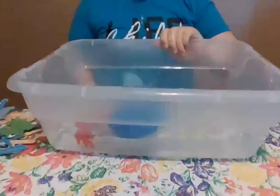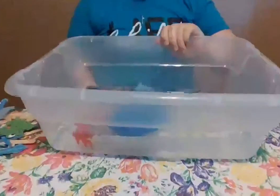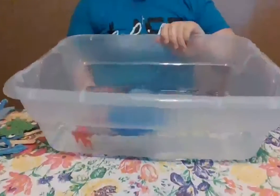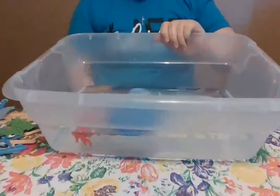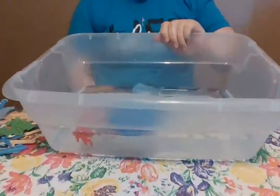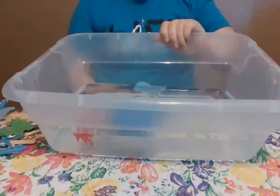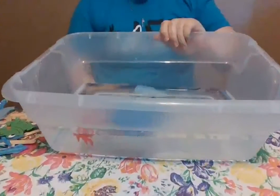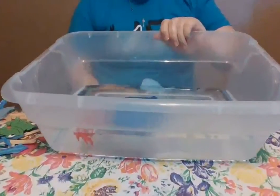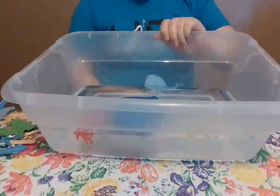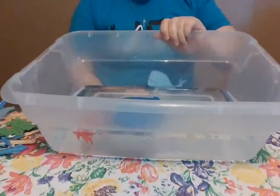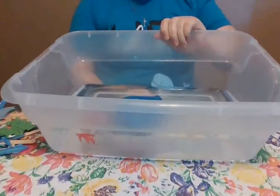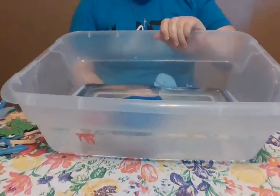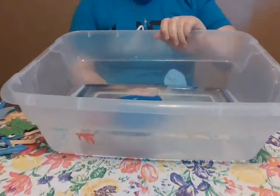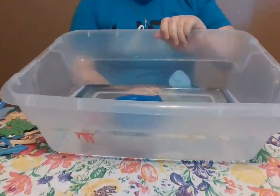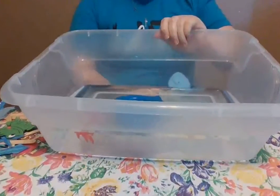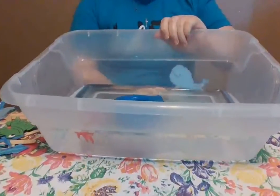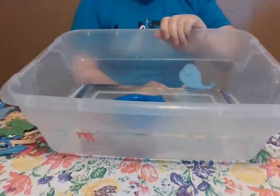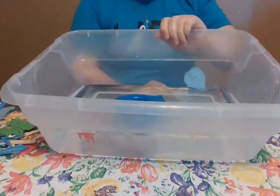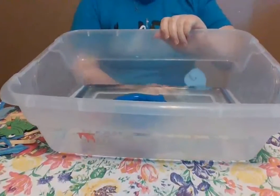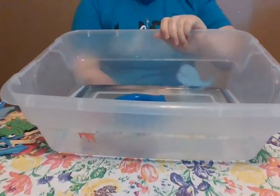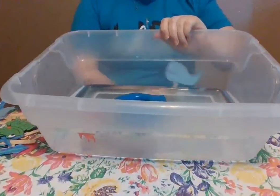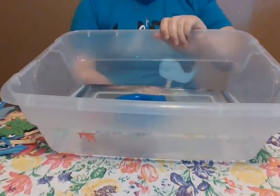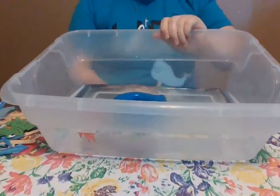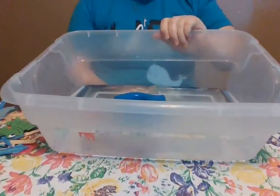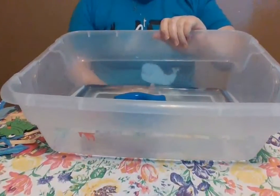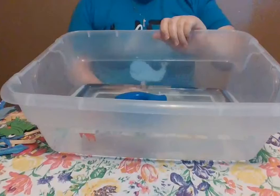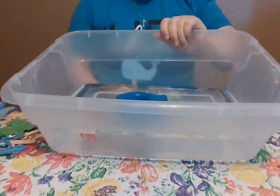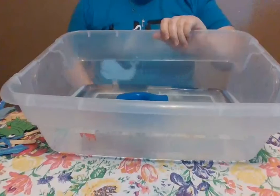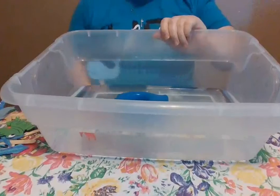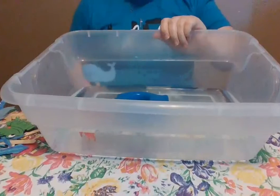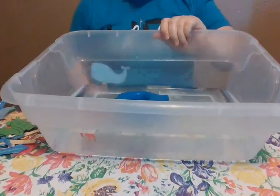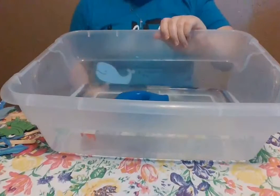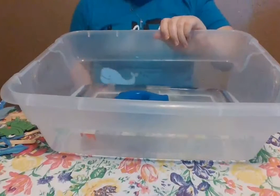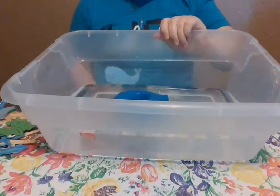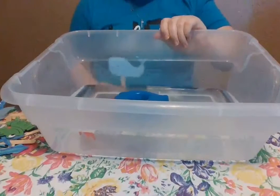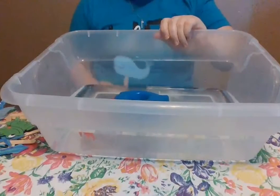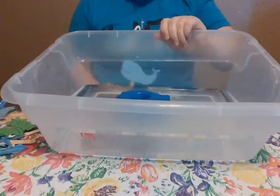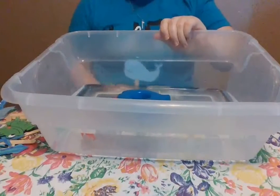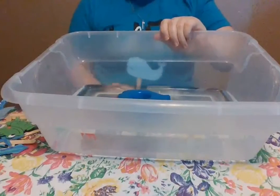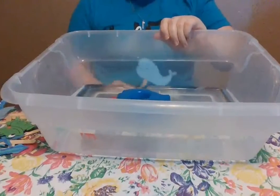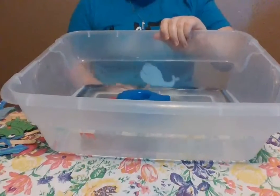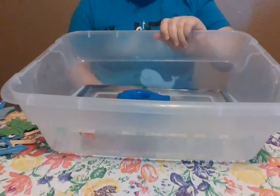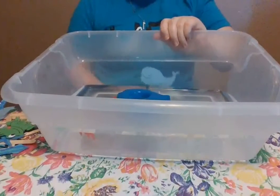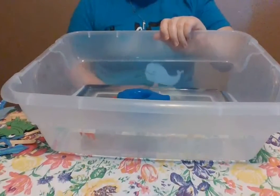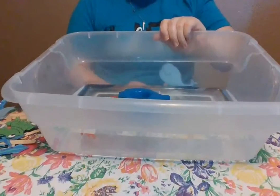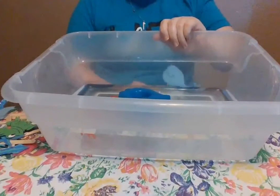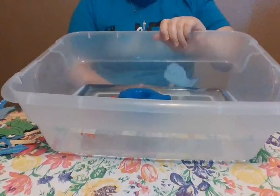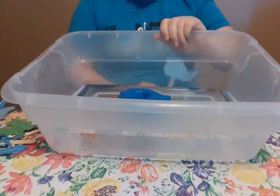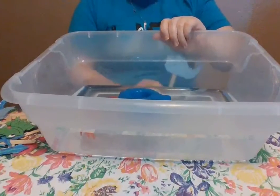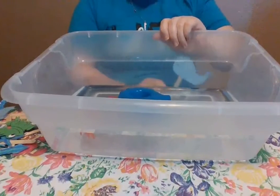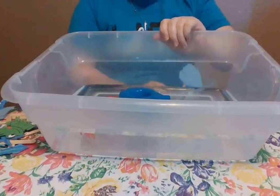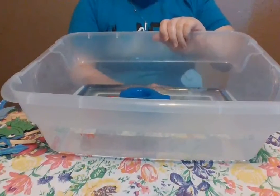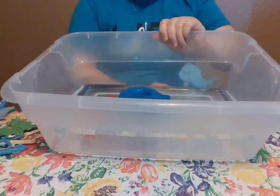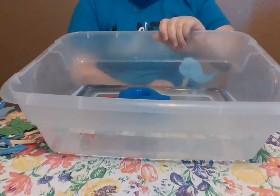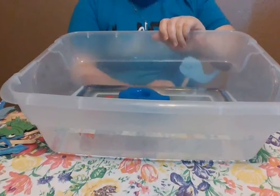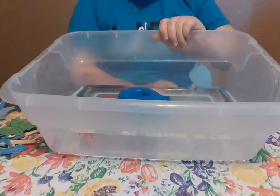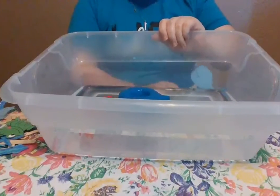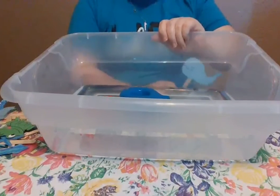Actually, can you guys see him back here? Can you guys see what animal is swimming through the water right now?